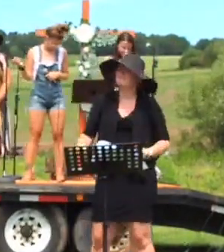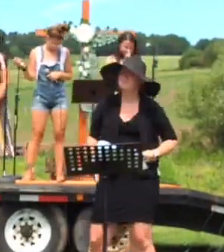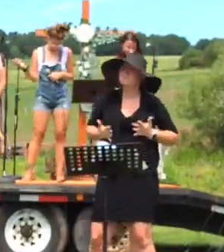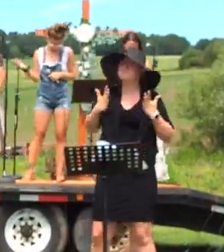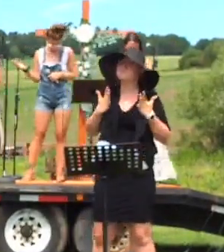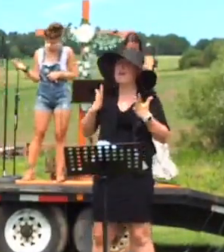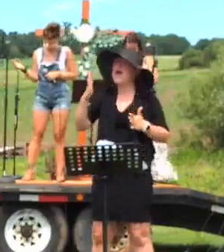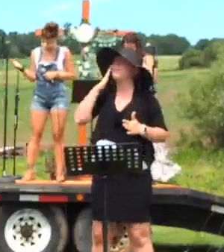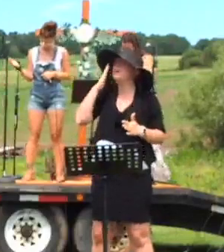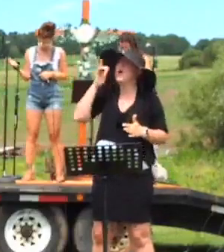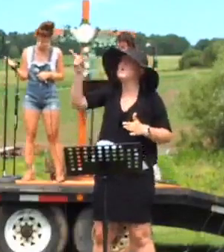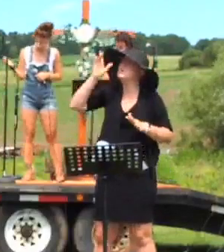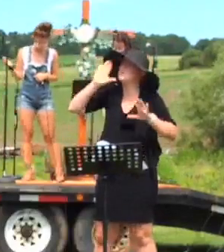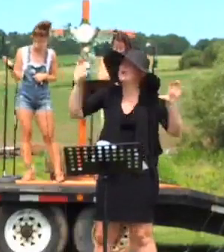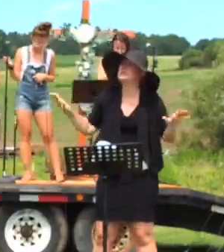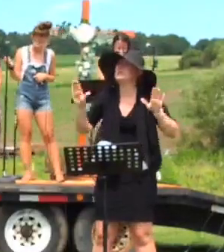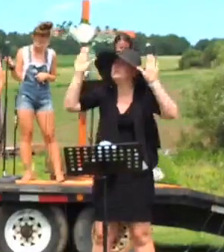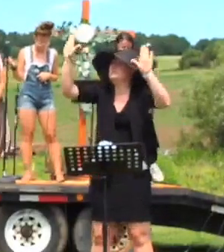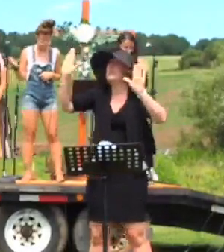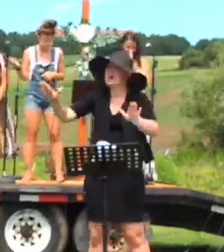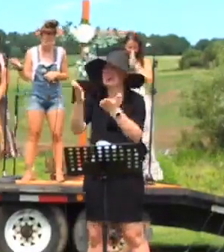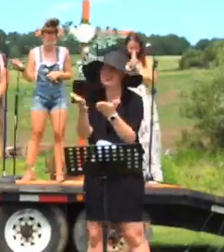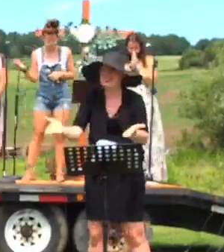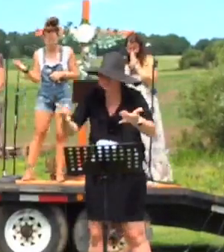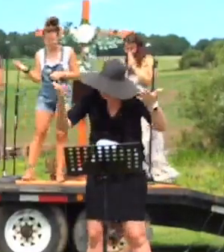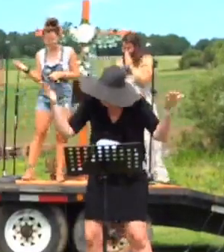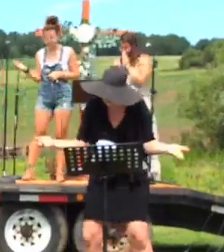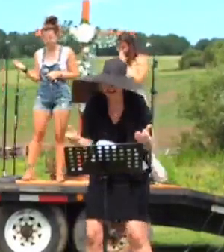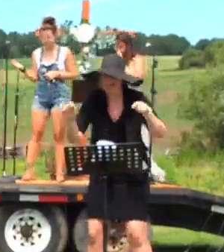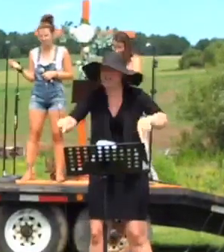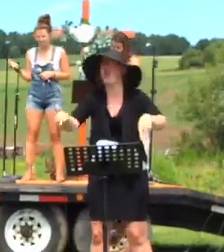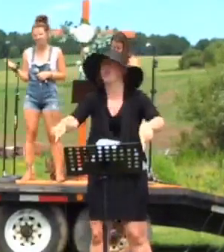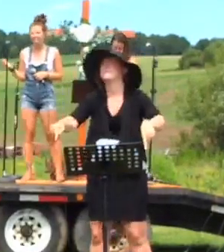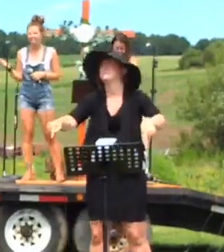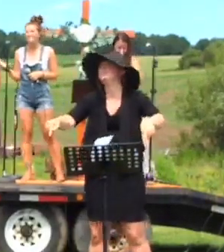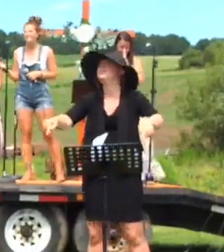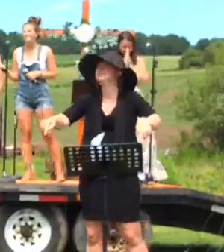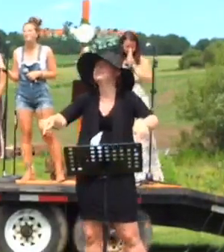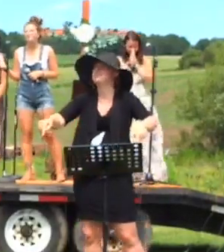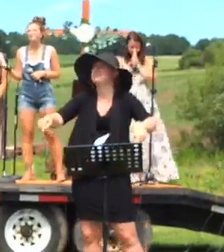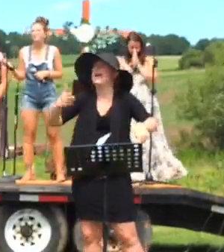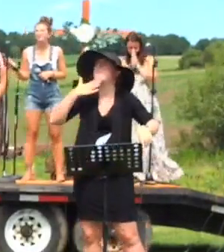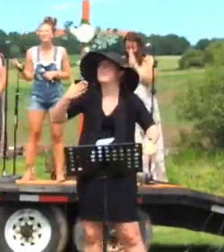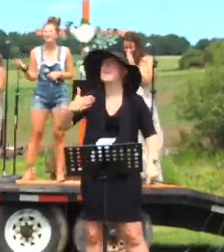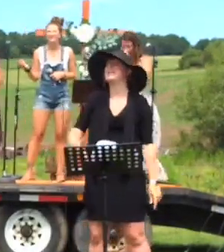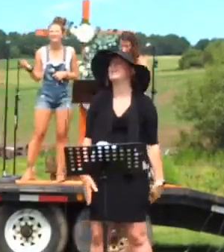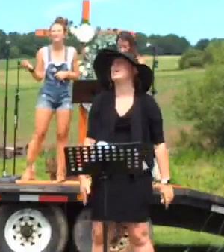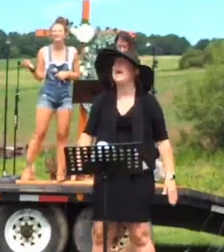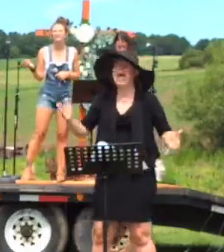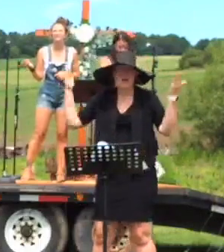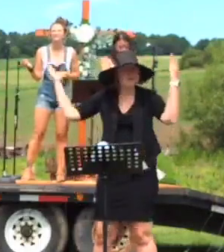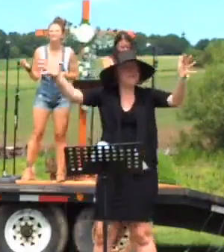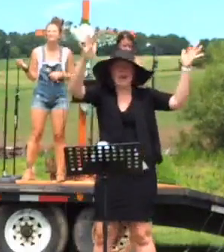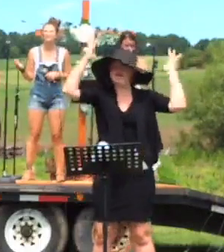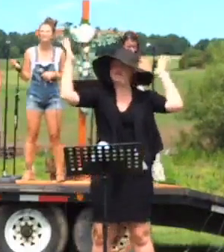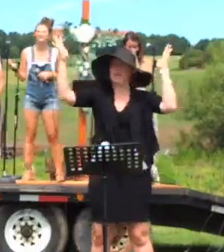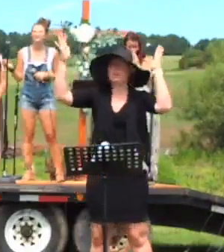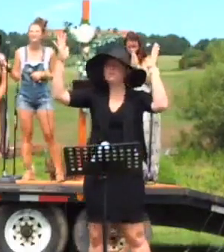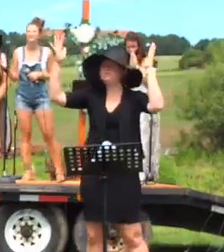do great things right here where we are. And we thank you and we praise